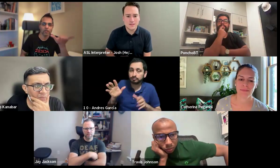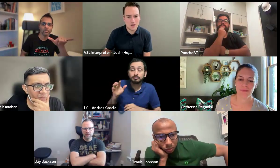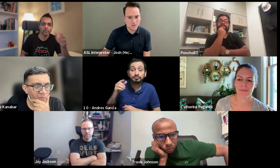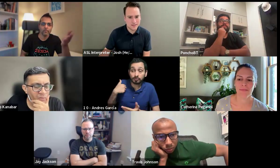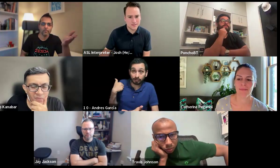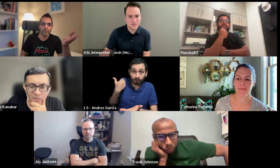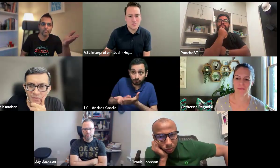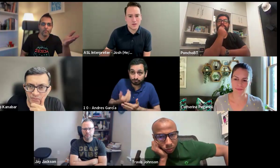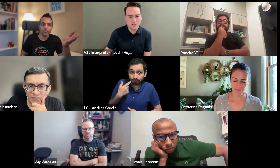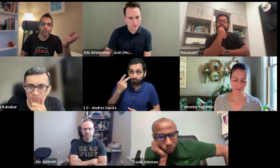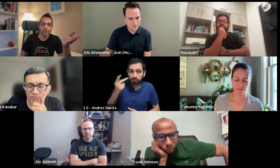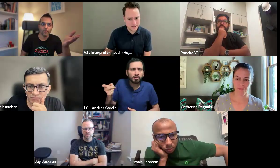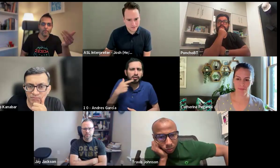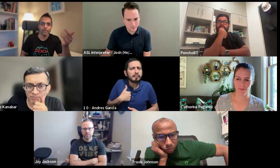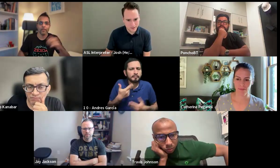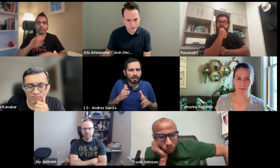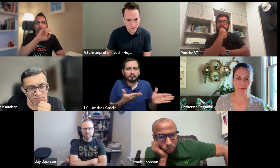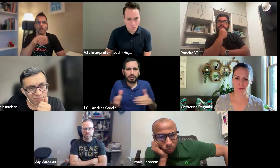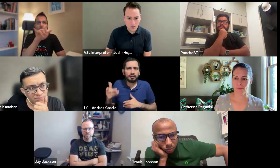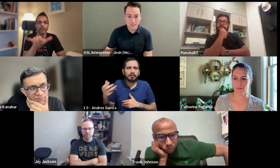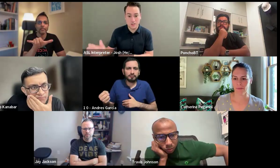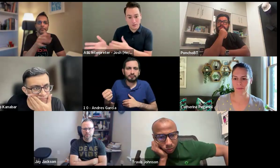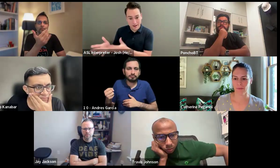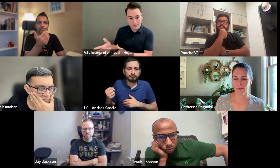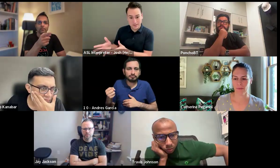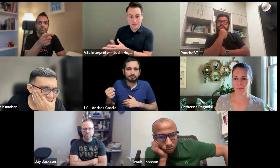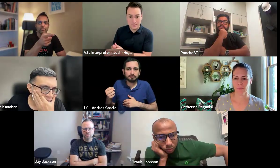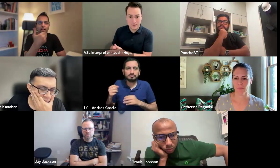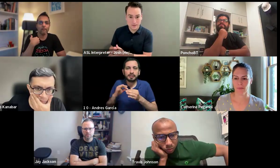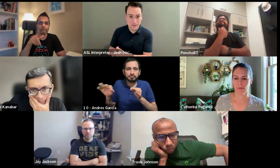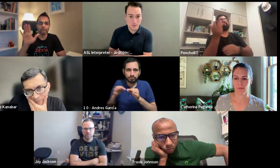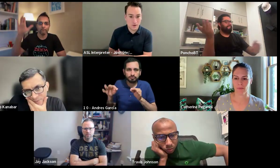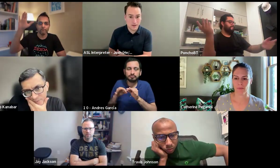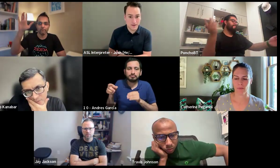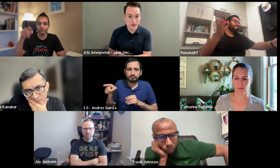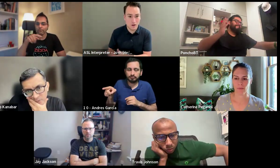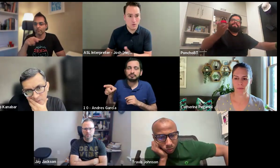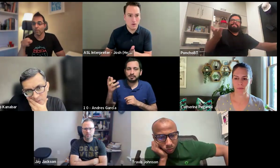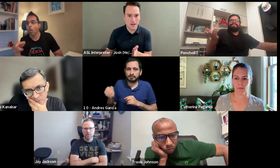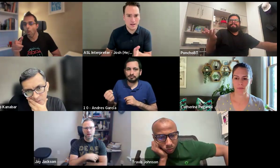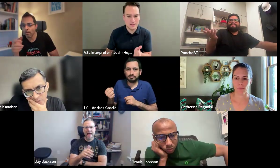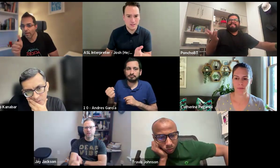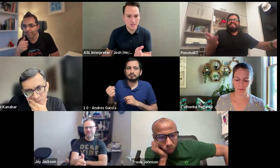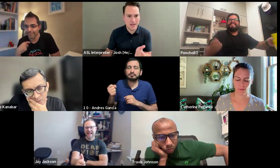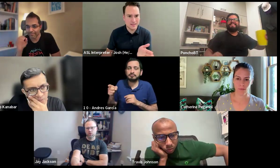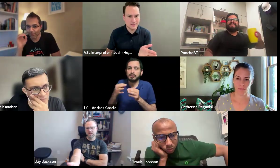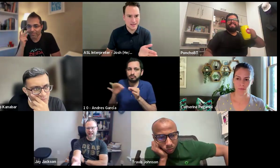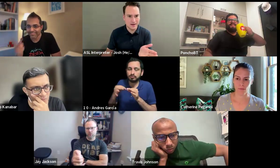This is Andres. I do want to clarify something. When I showed up to the summit, to the community event, oh, I see Jay has his hand